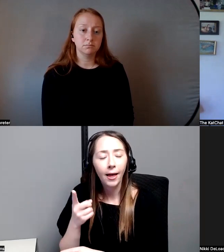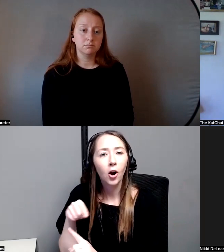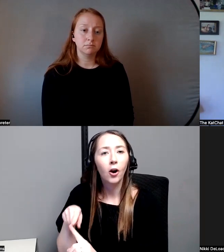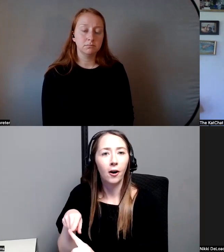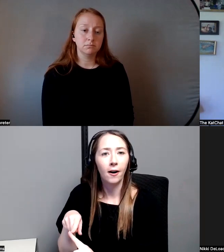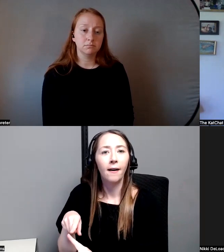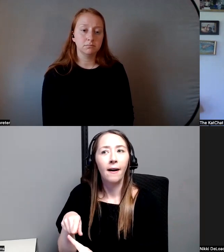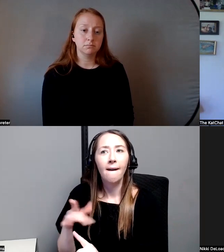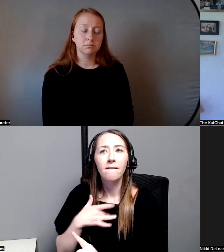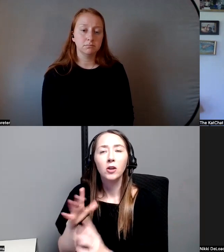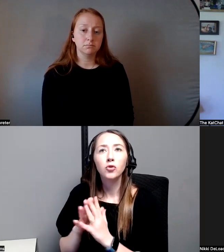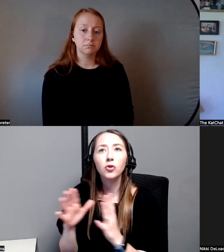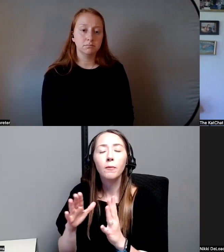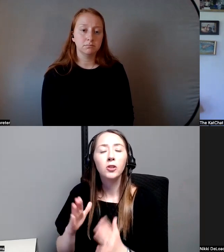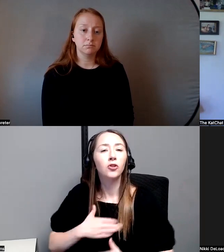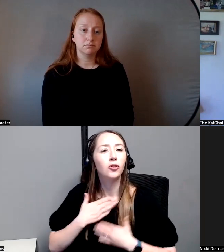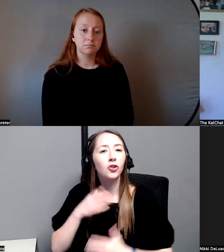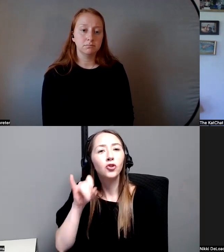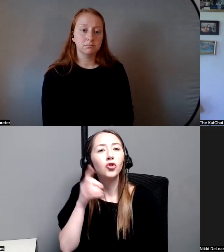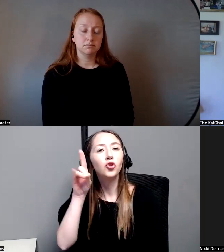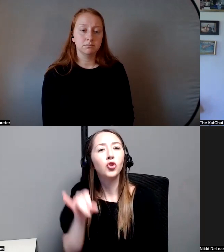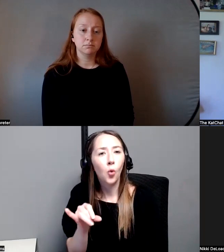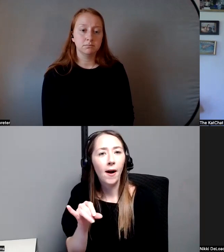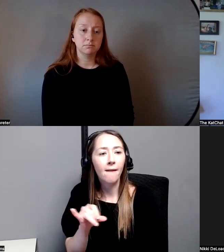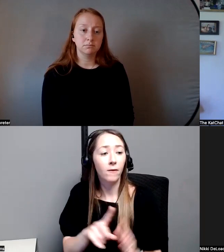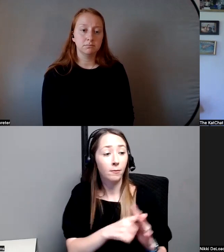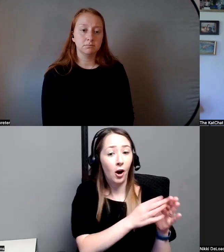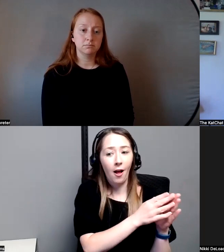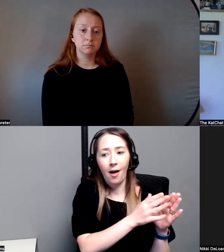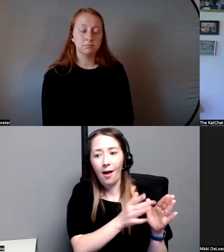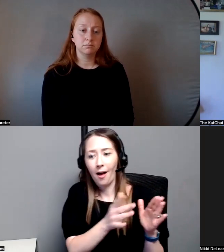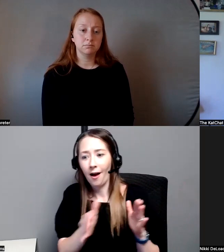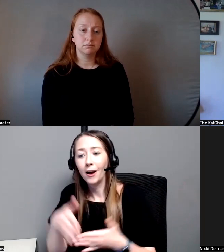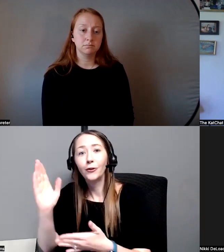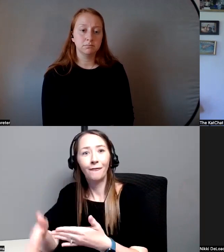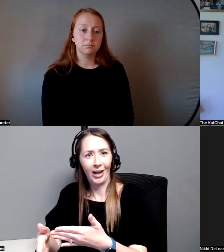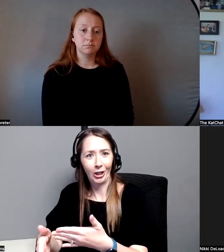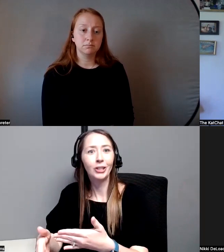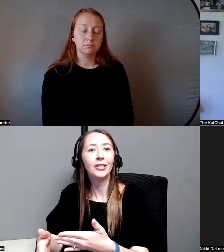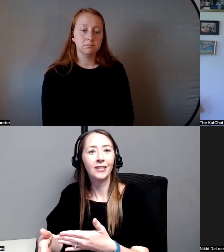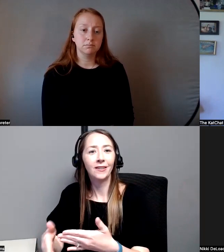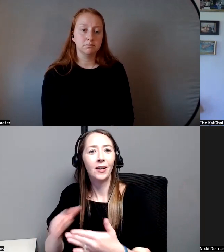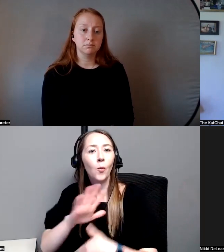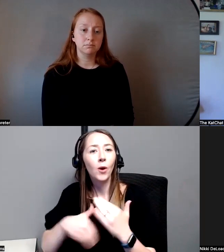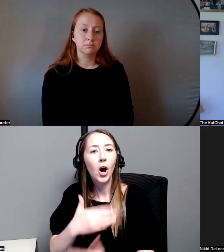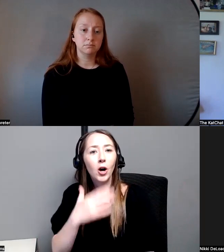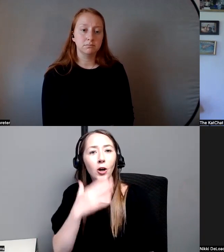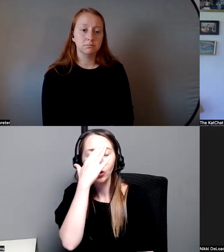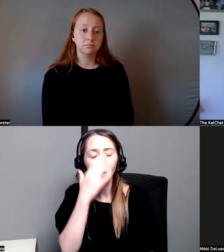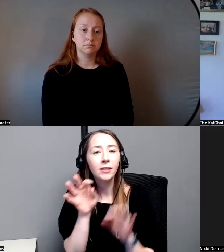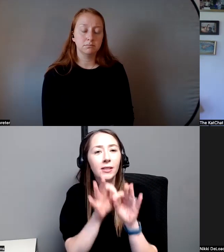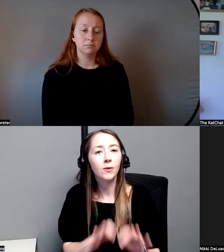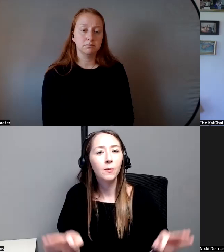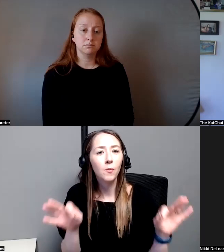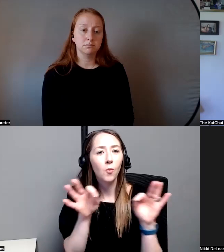felt so much joy in this movie from start to finish. All of us knew that it was important.